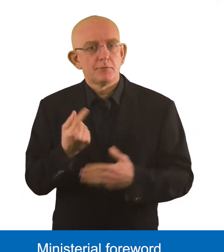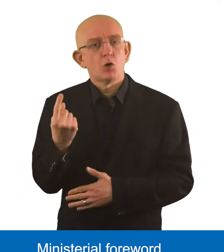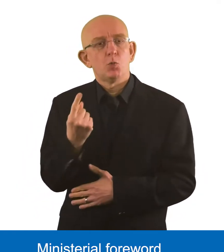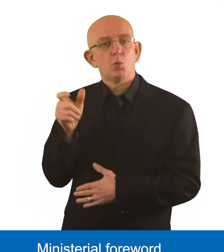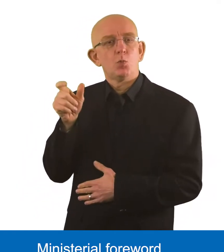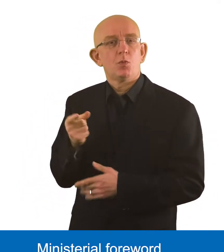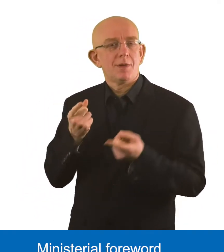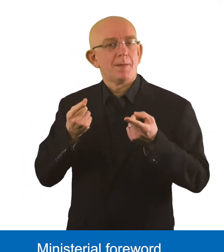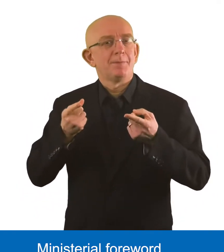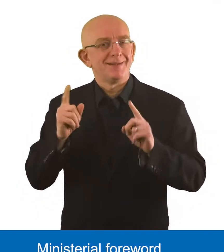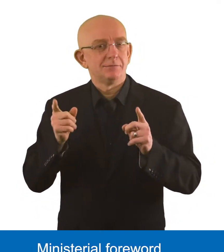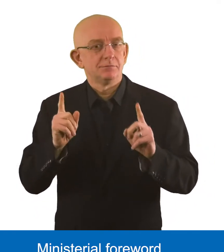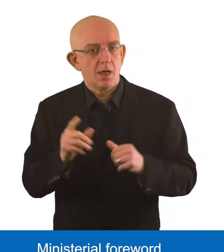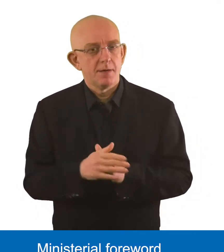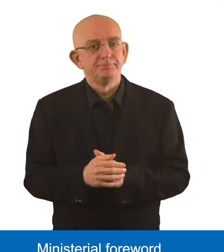Ministerial Forward.